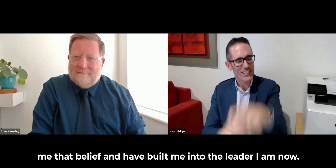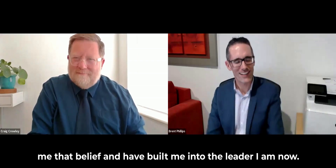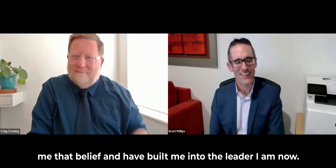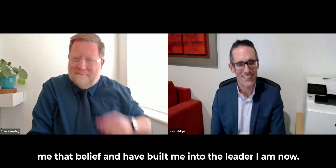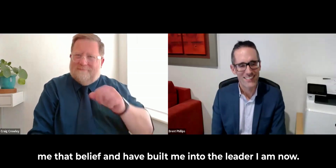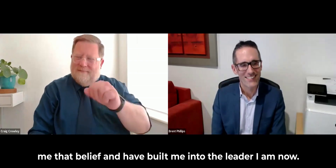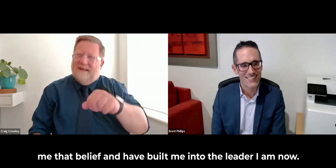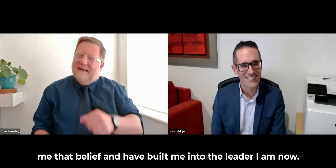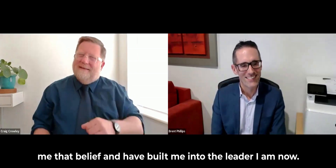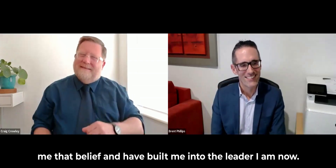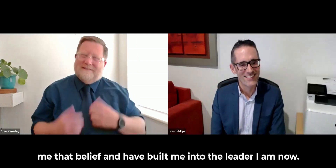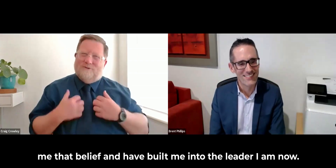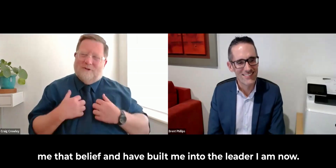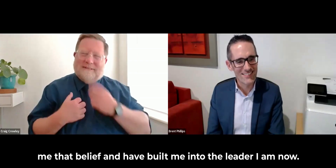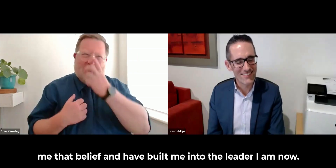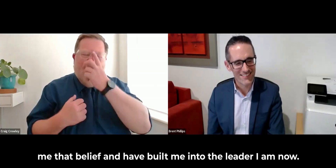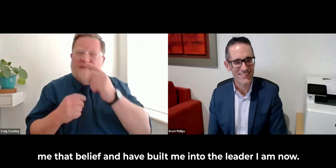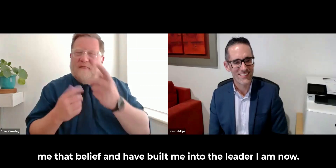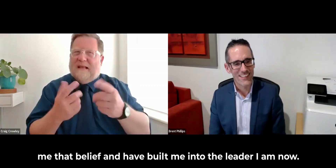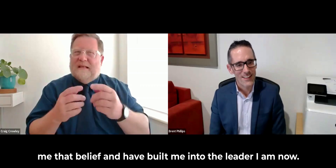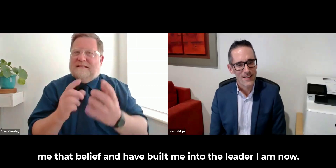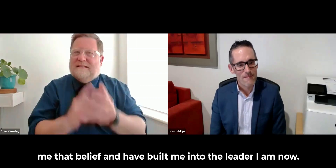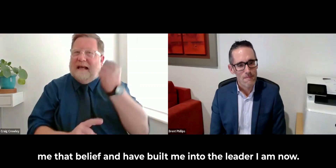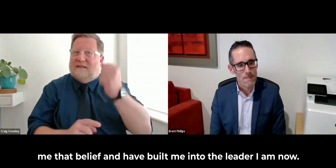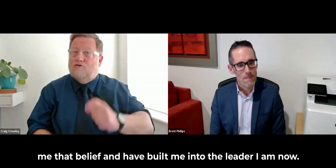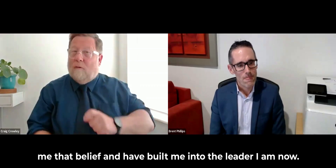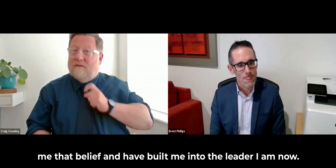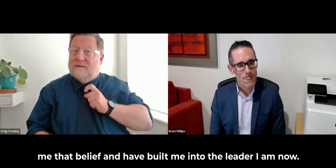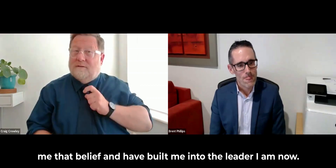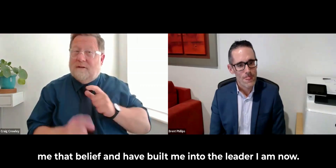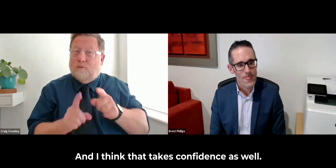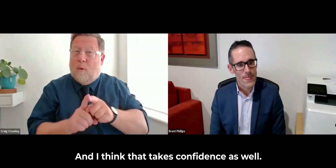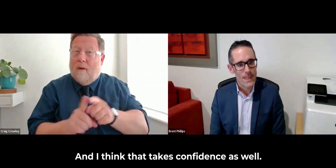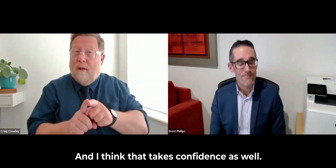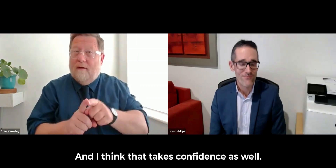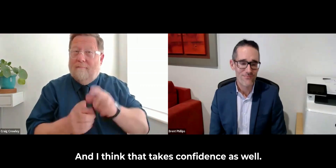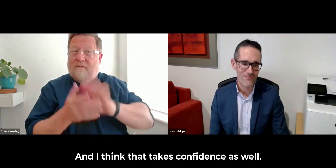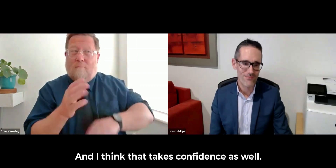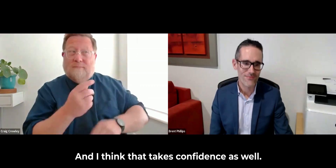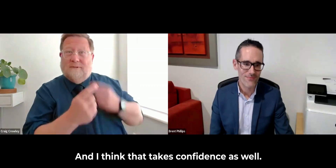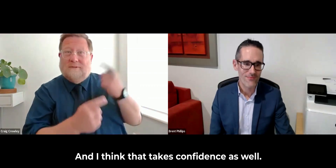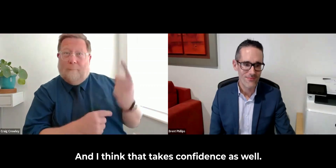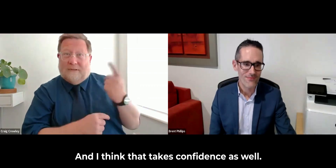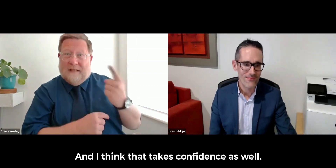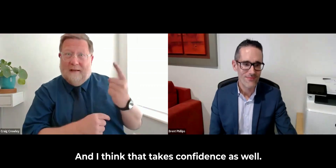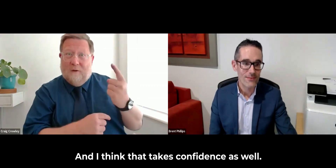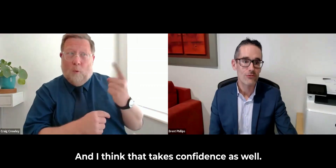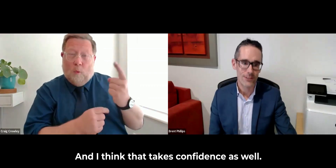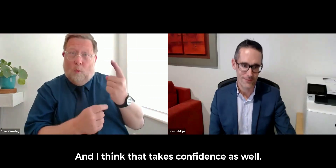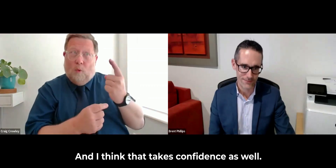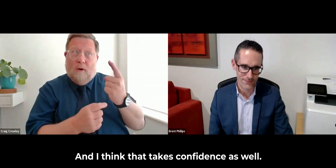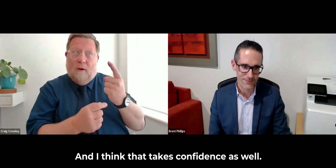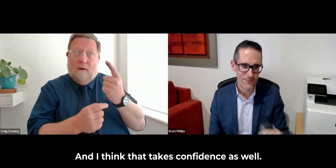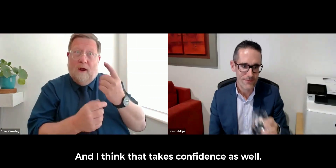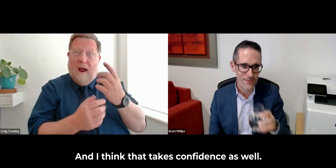belief, and have built me into the leader I am now. And I think that takes confidence as well.